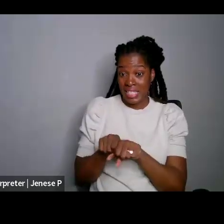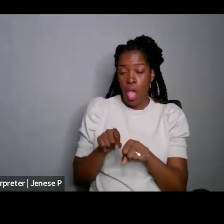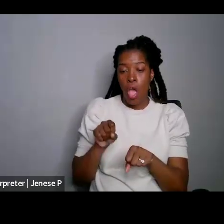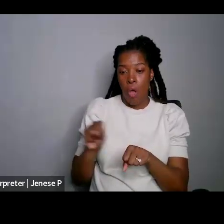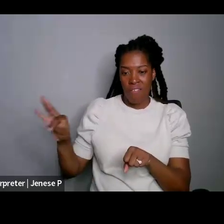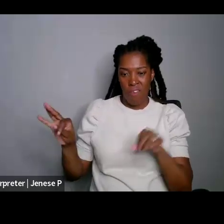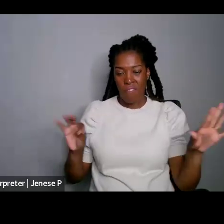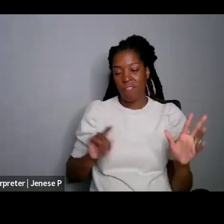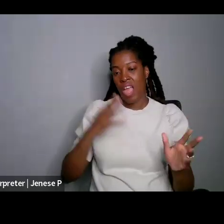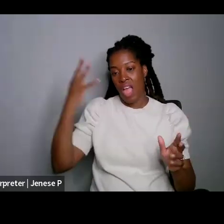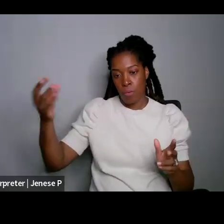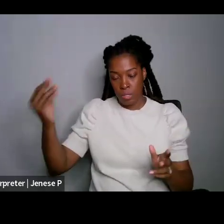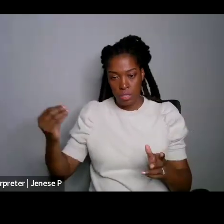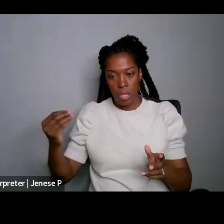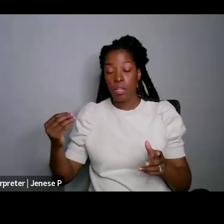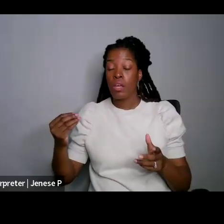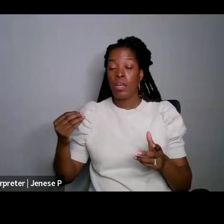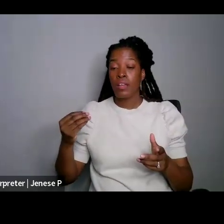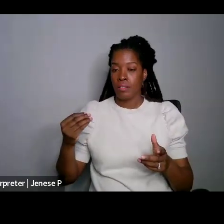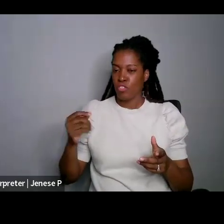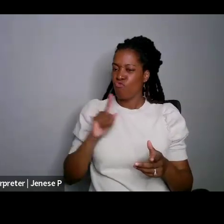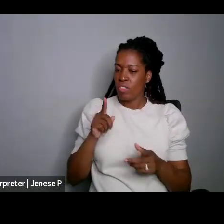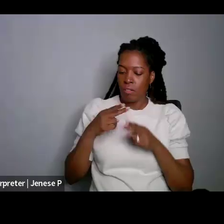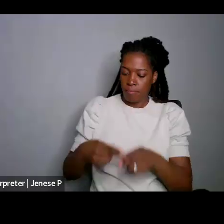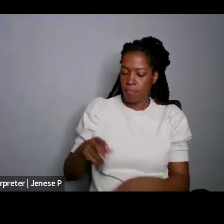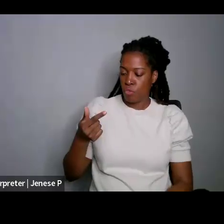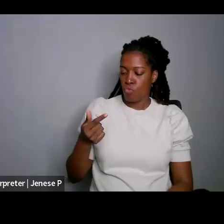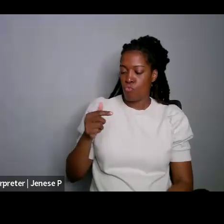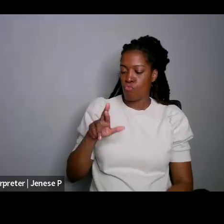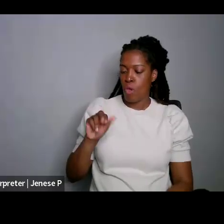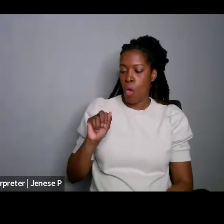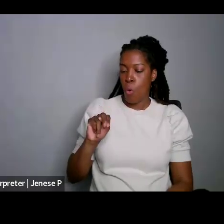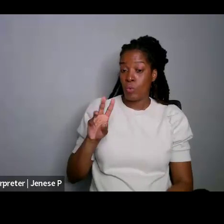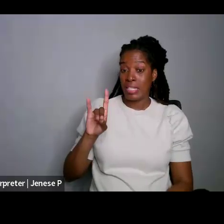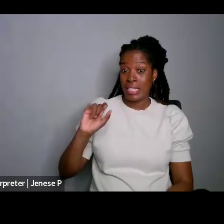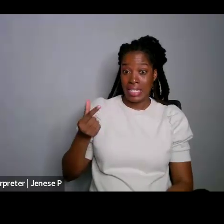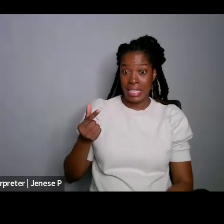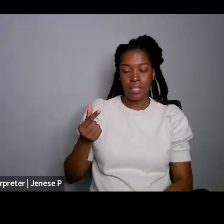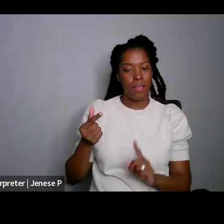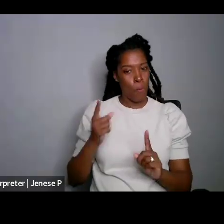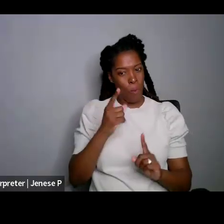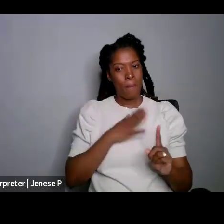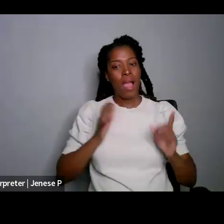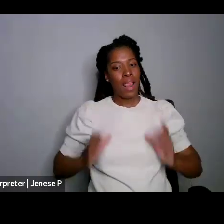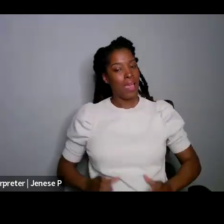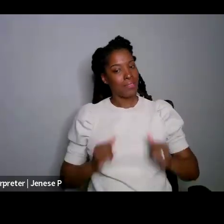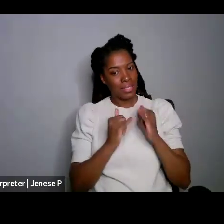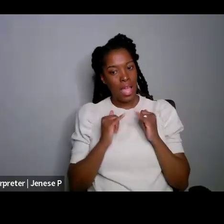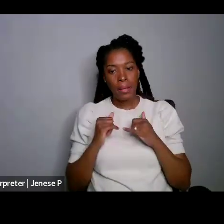go outside and do bare feet grounding to make sure that we're ready for our meetings. All right.